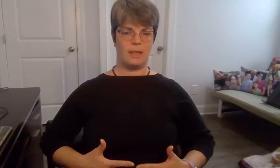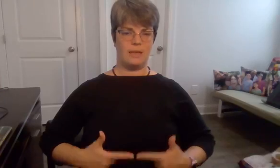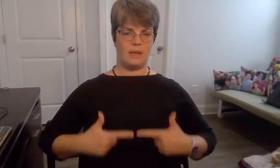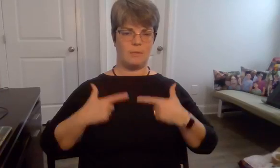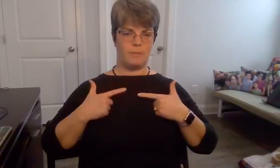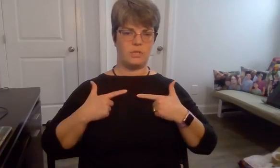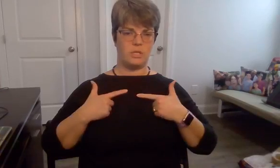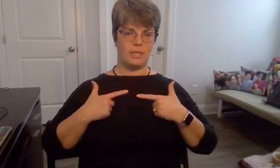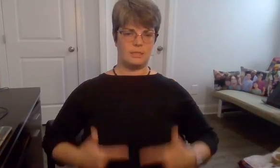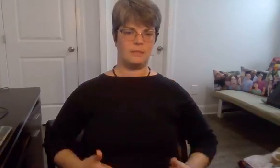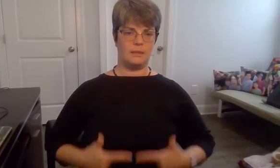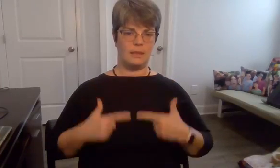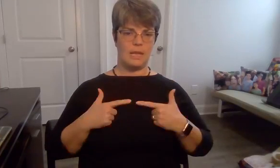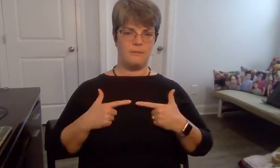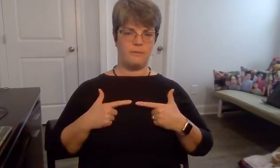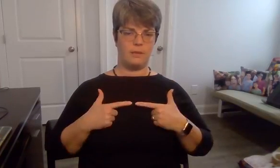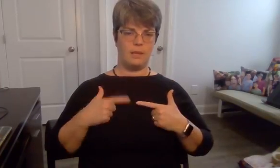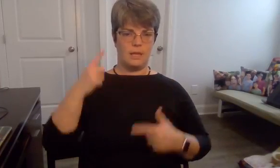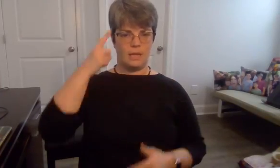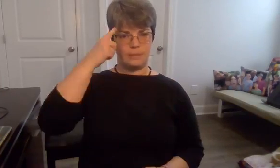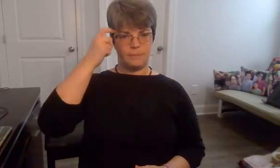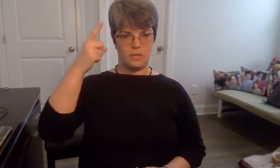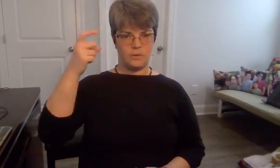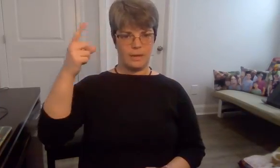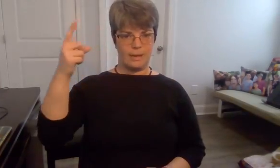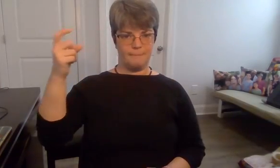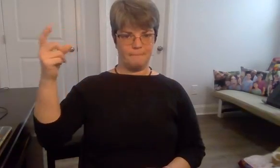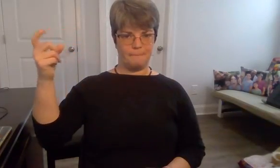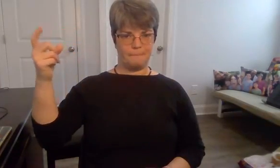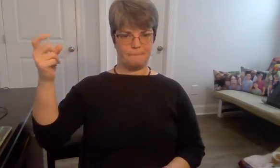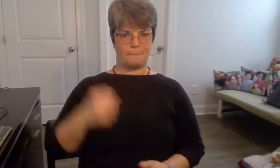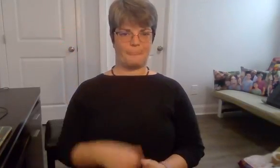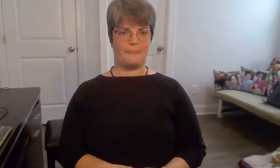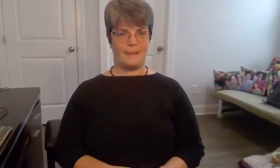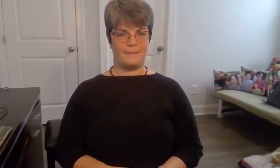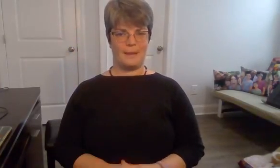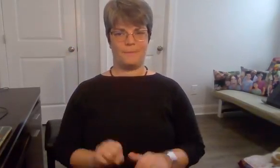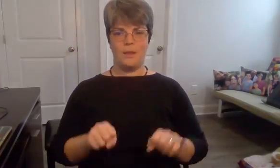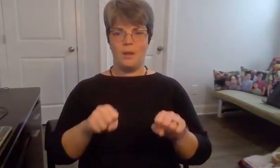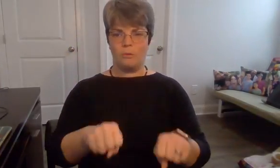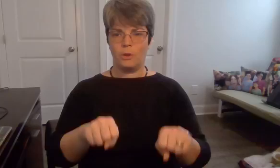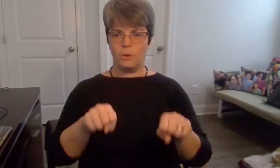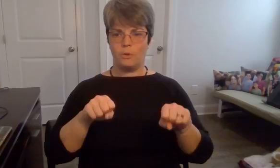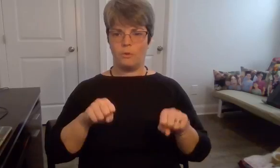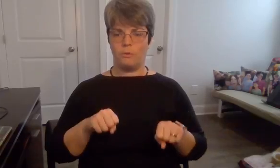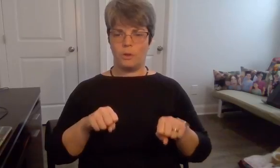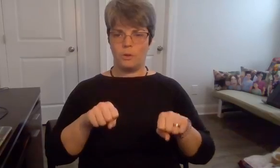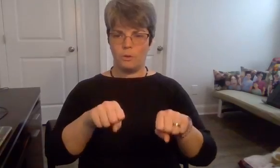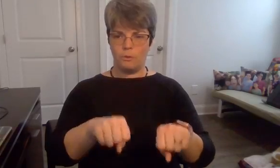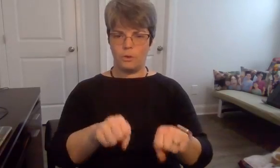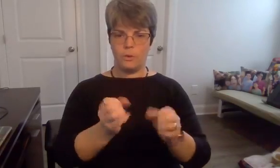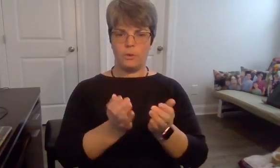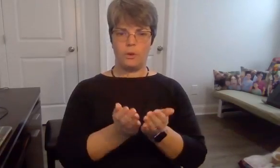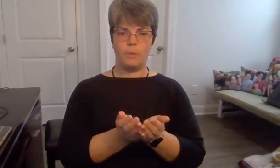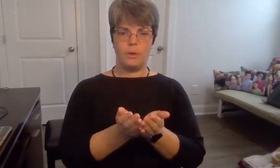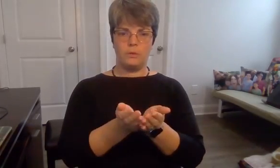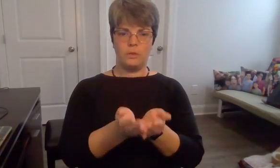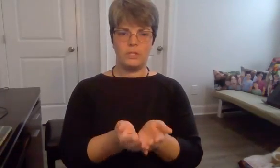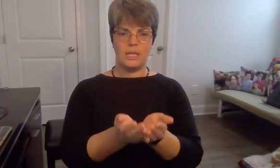and come up your chest. Life is but a dream. Okay, right? Row, row, row your boat